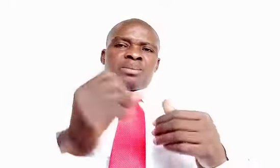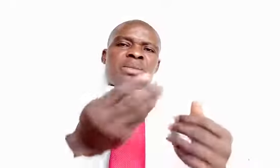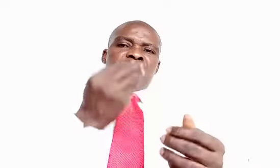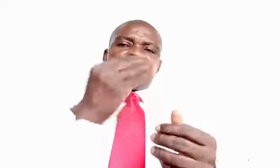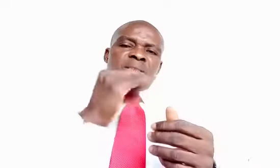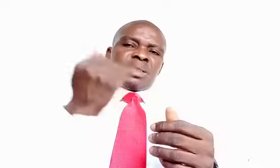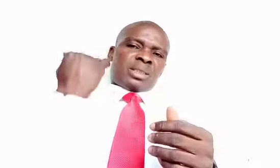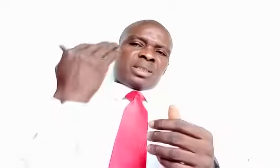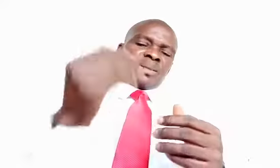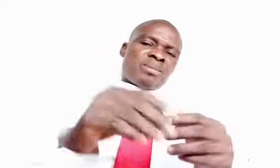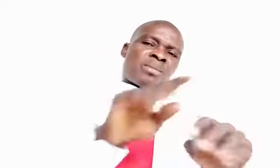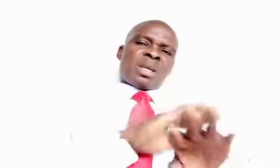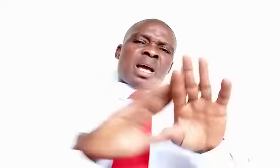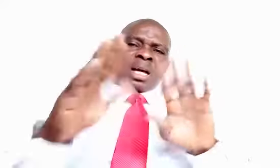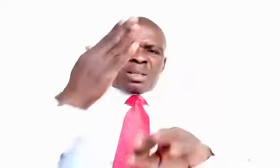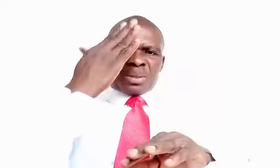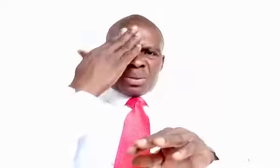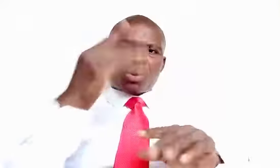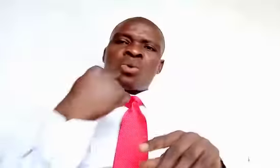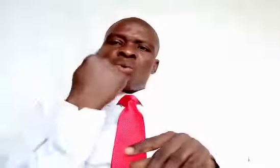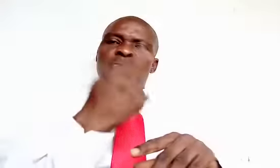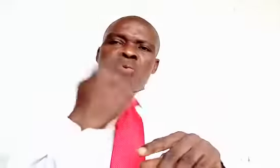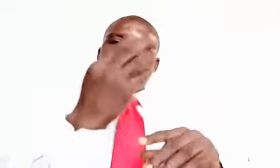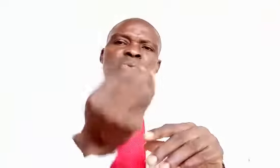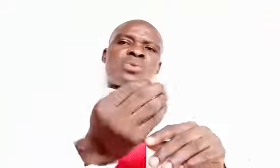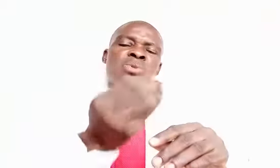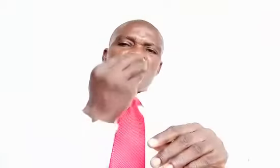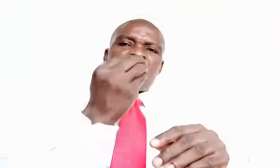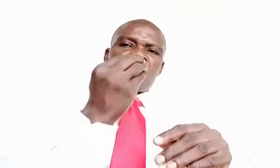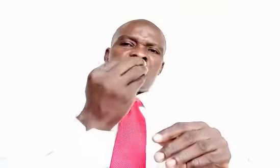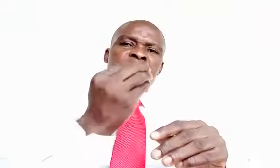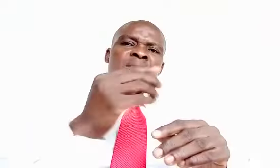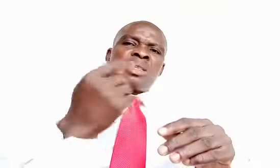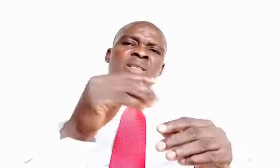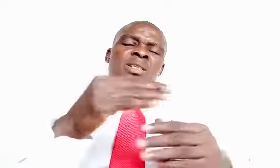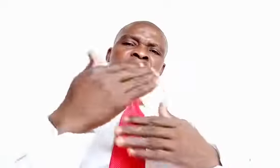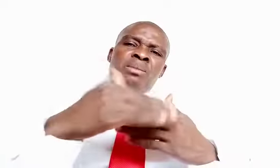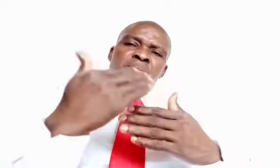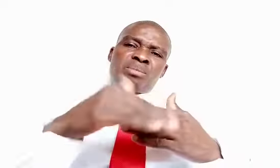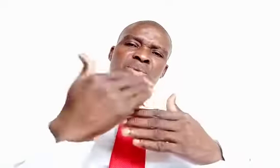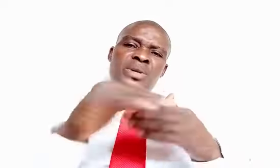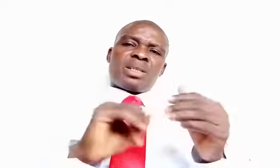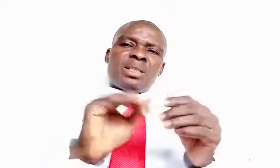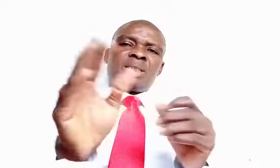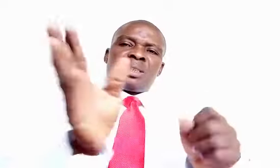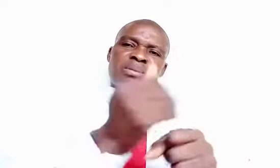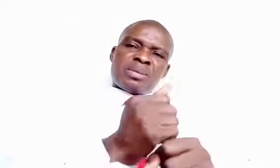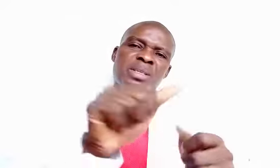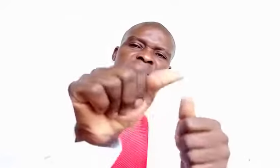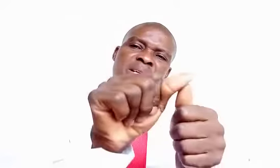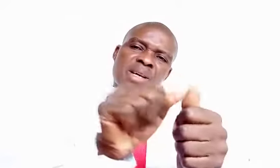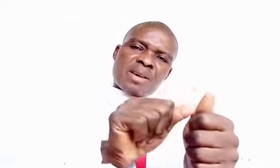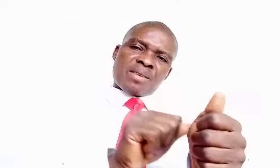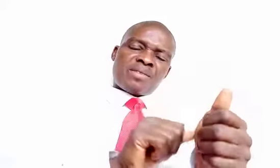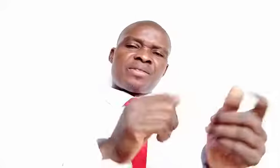don't know who ate it. Bread is baked every day, that is, by the baker, but that